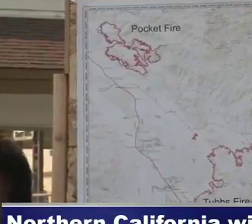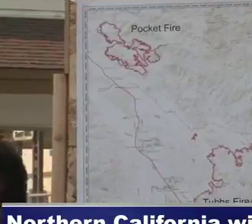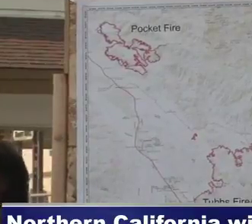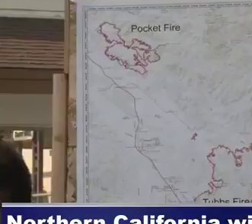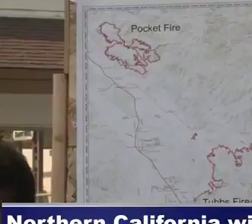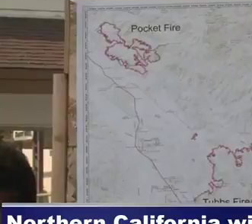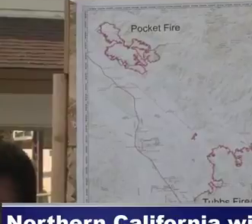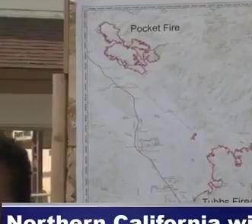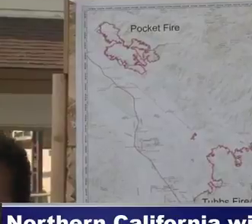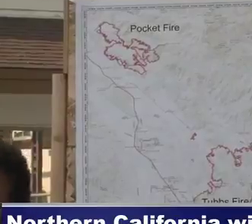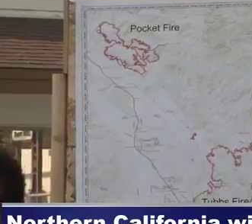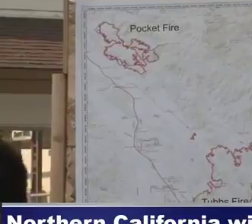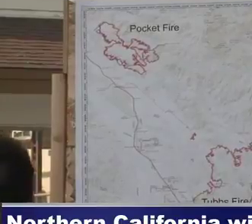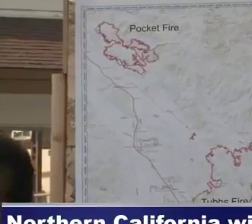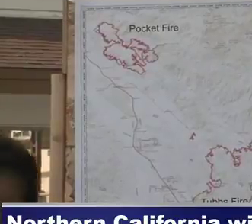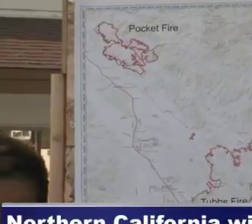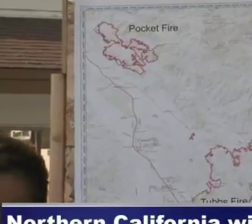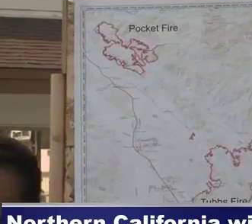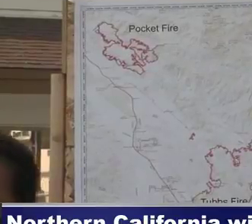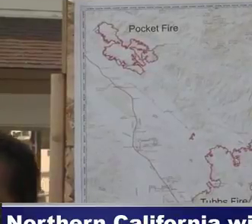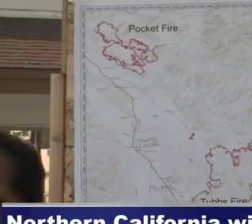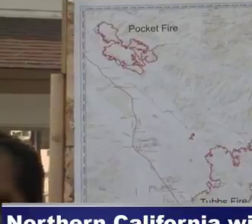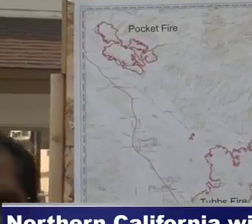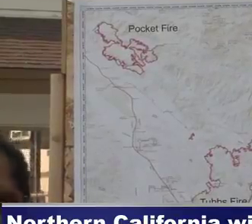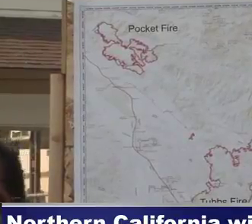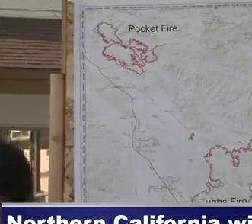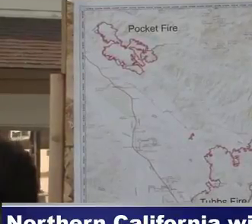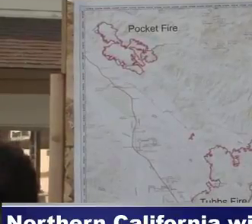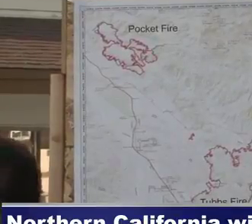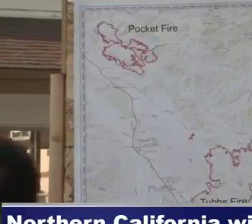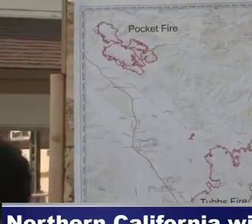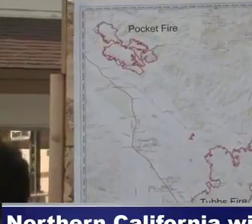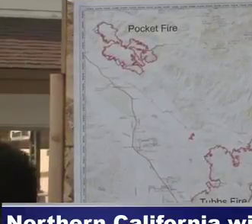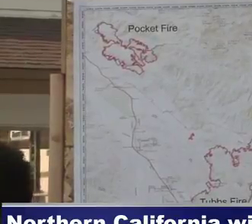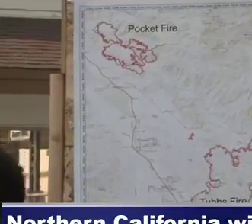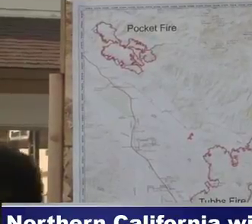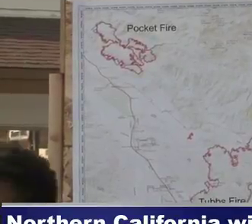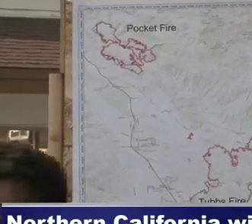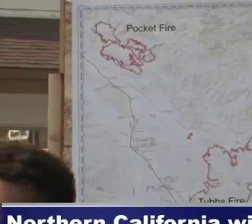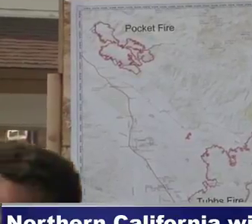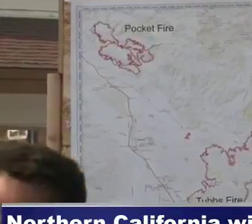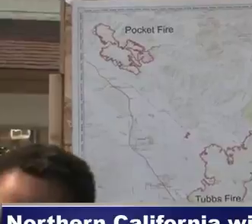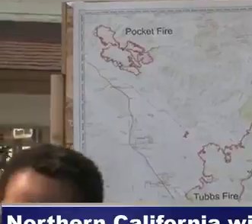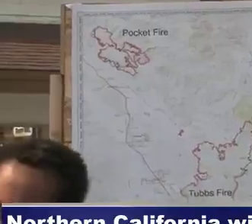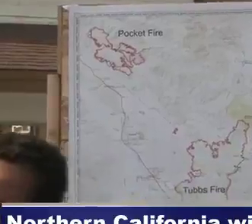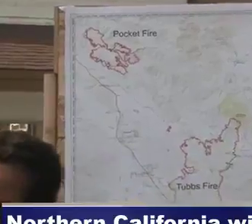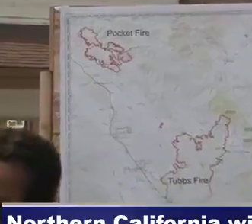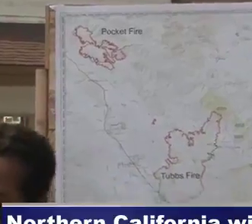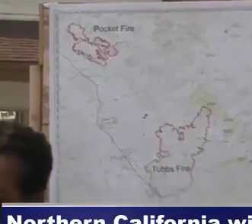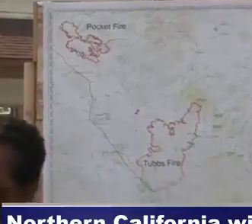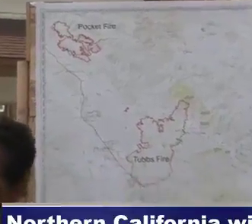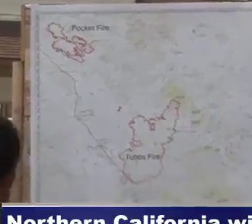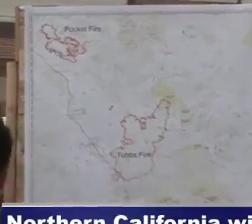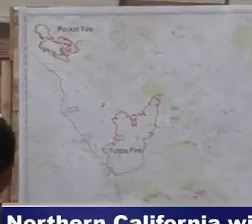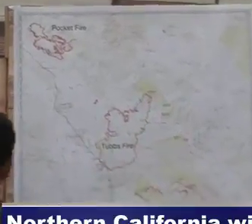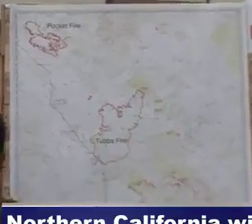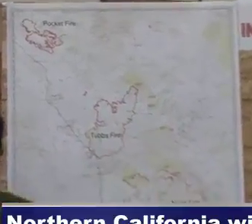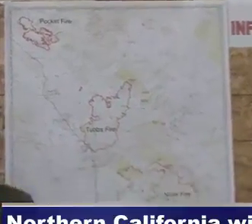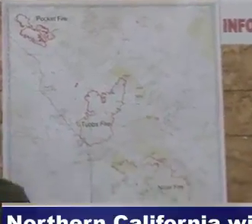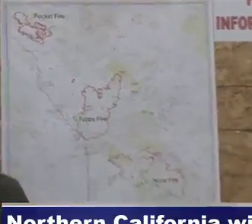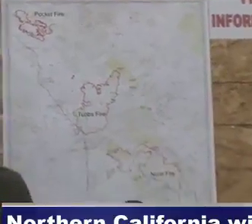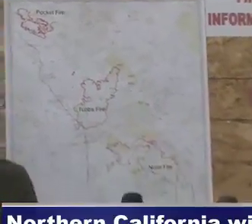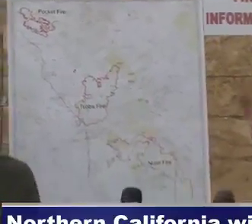But it's pushing out to the east with the wind event coming up this afternoon. We'll just keep skirting it to the east there. We